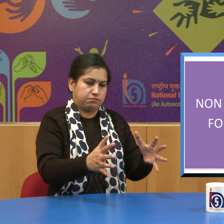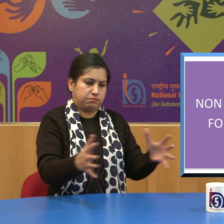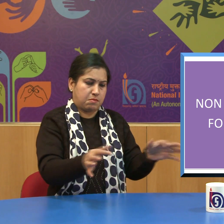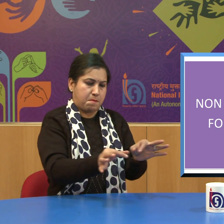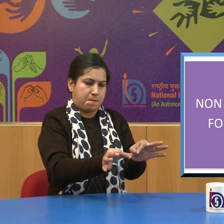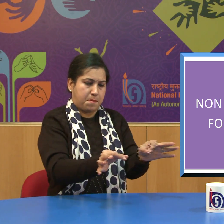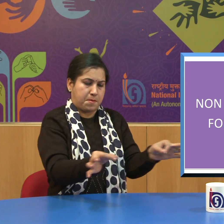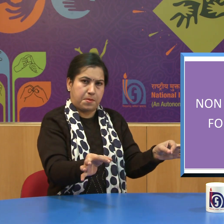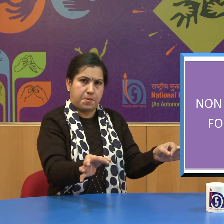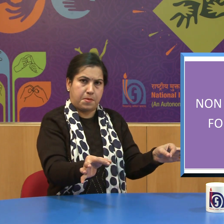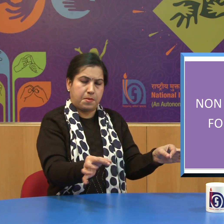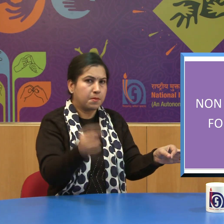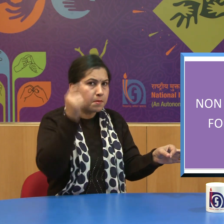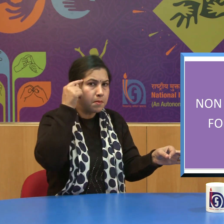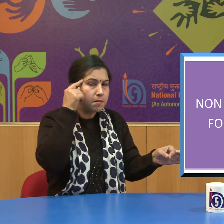by occupying the forests.